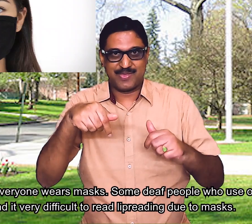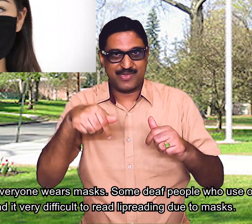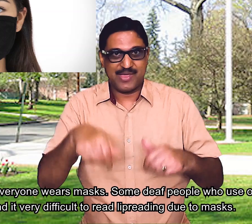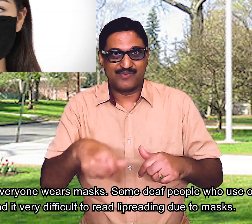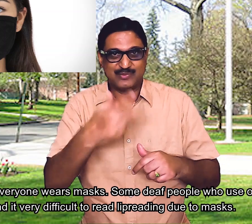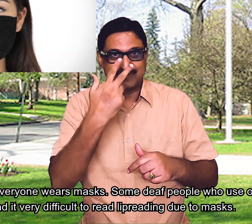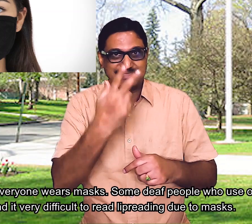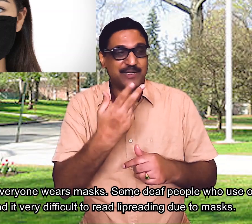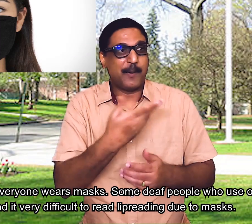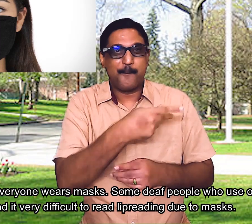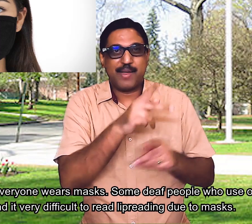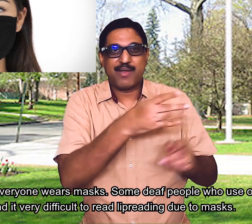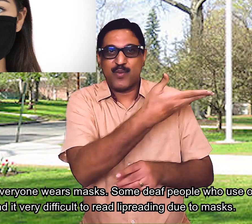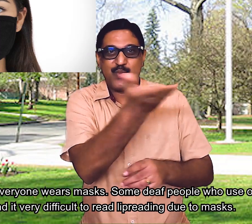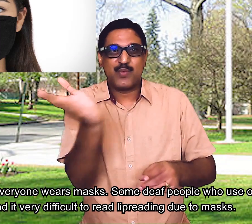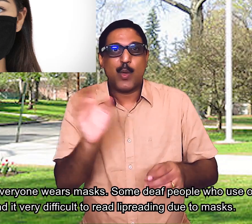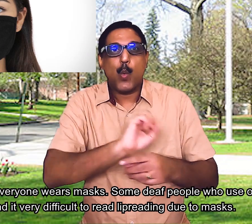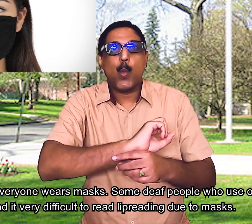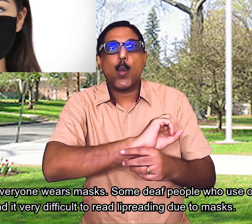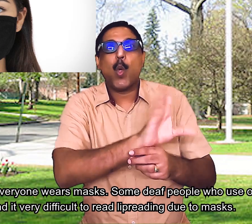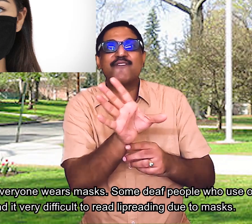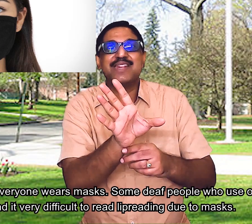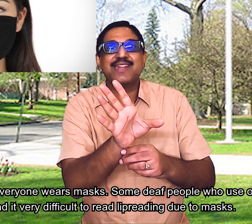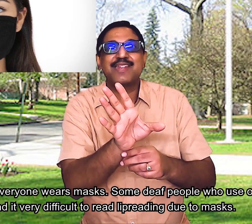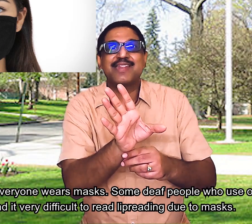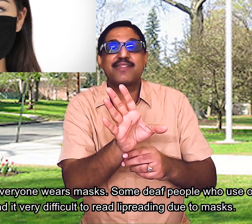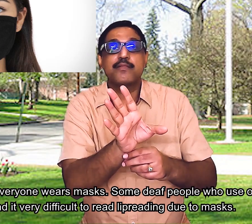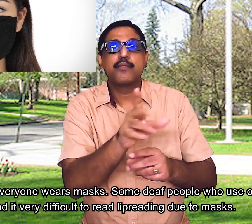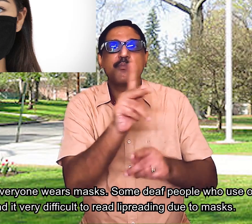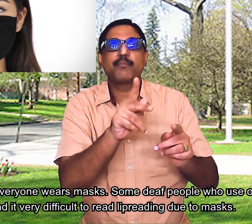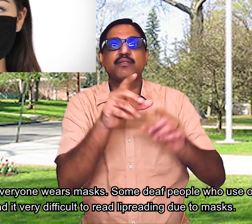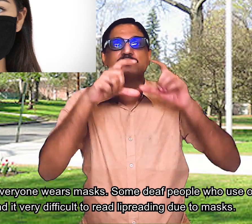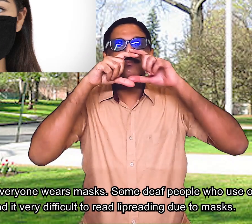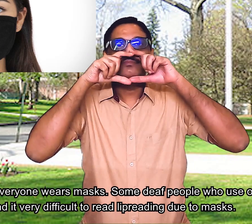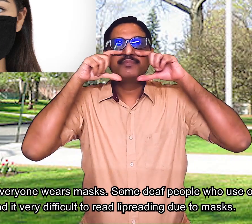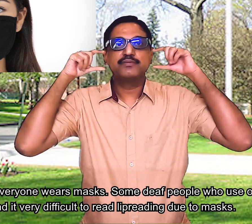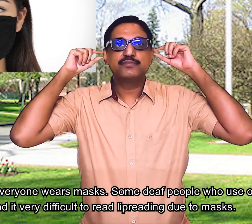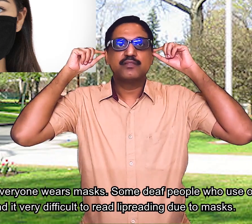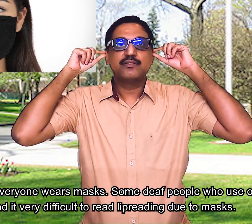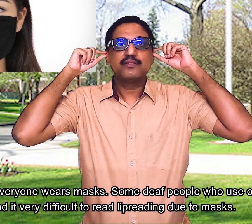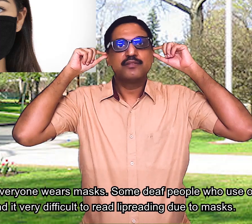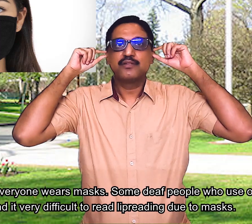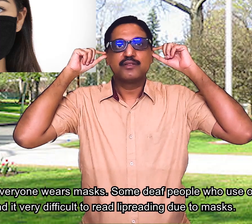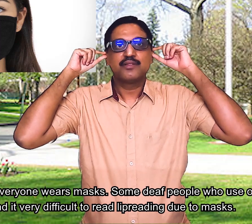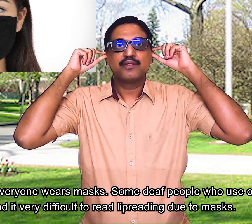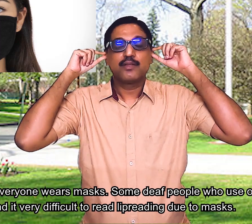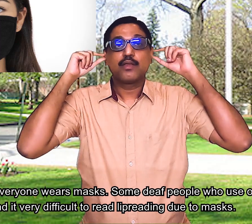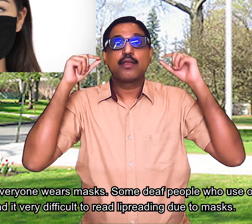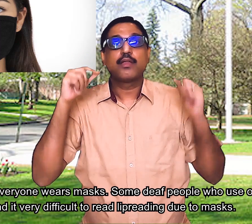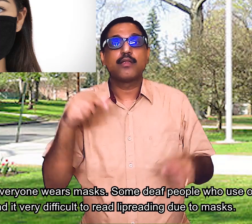Due to COVID-19, everyone wears masks. Some deaf people who use only lip reading for communication find it